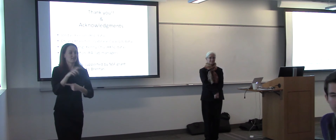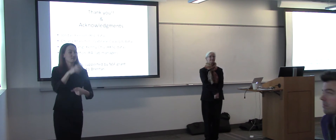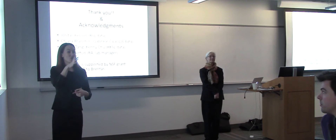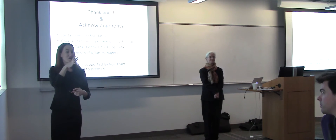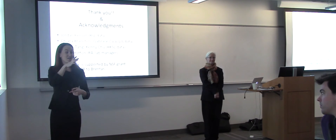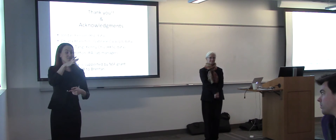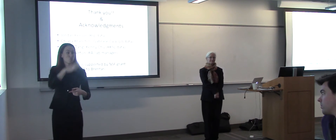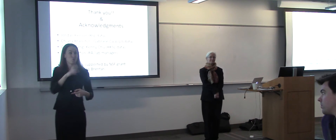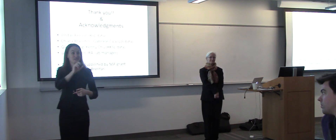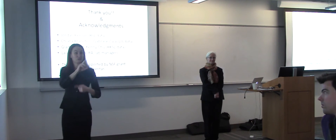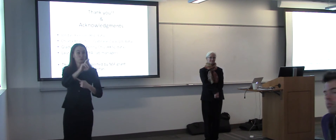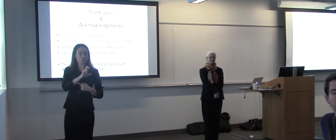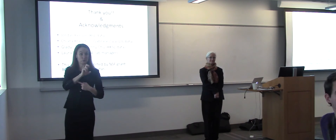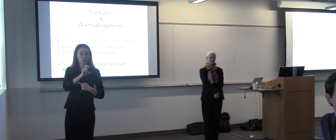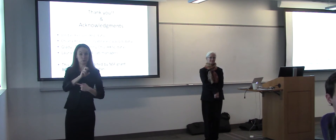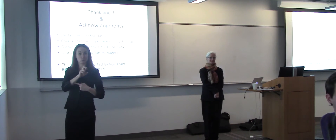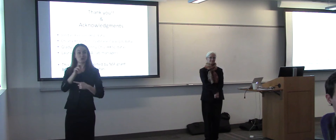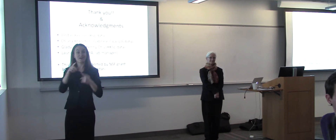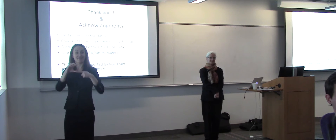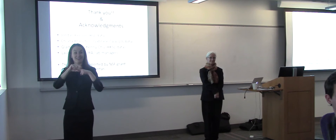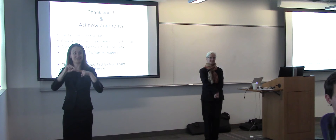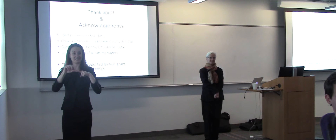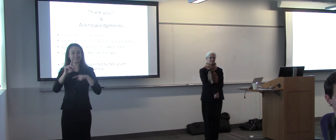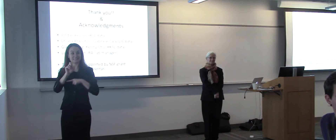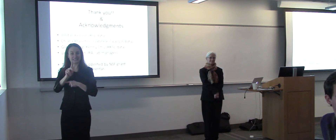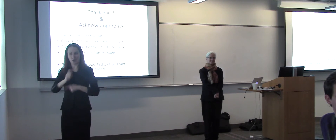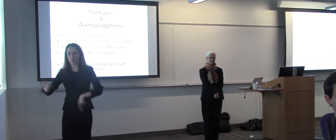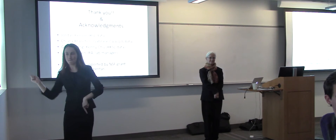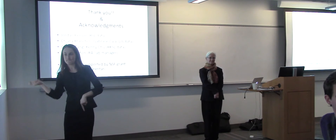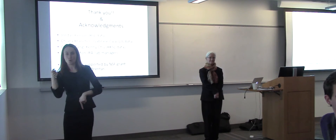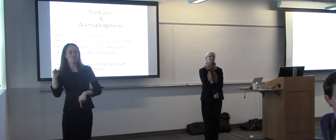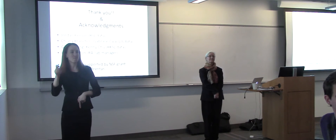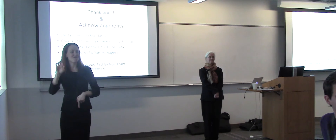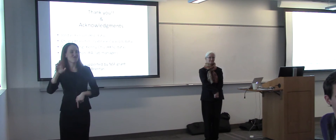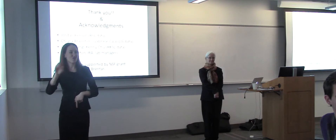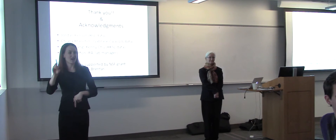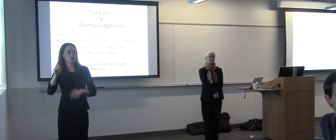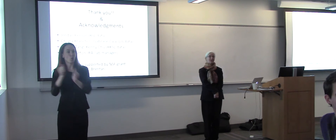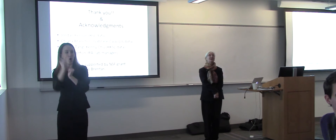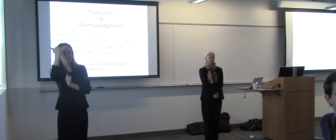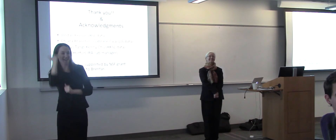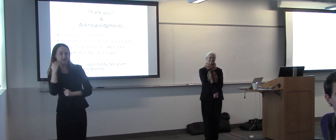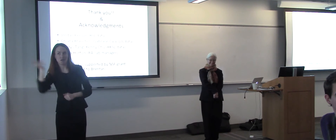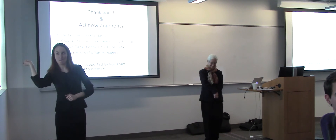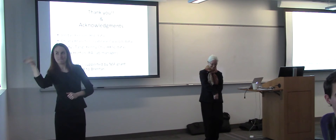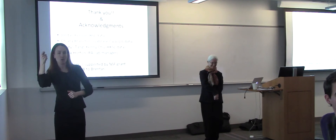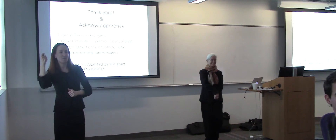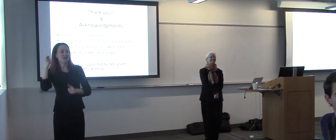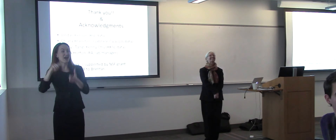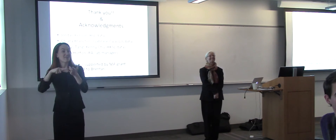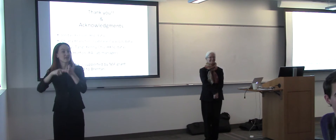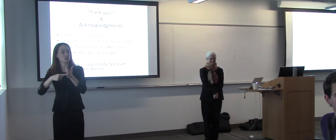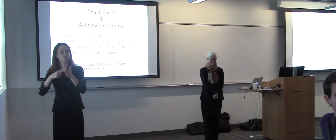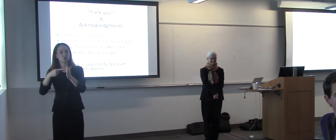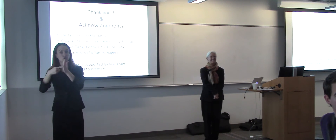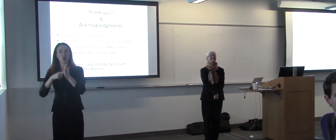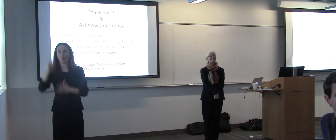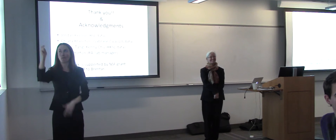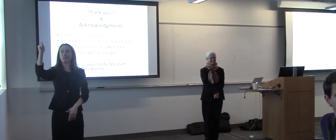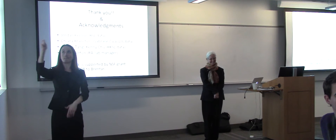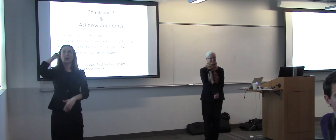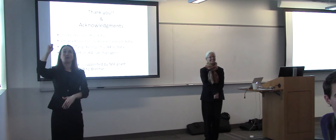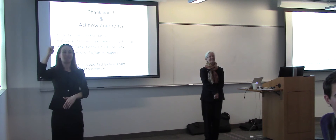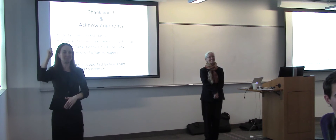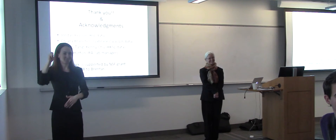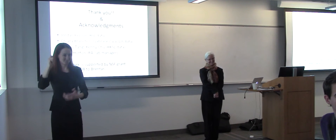relationship. But then if you wanted to say, and it hit Fred right in the head, you would, change it to that. So I think that, the same idea